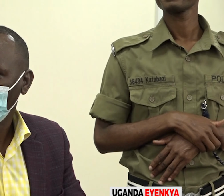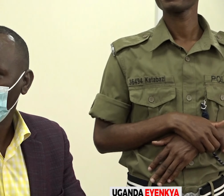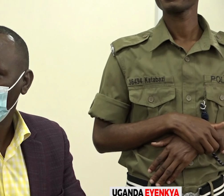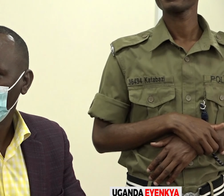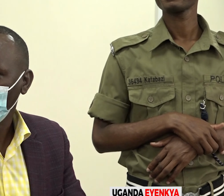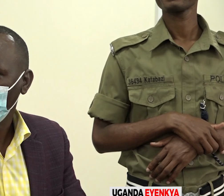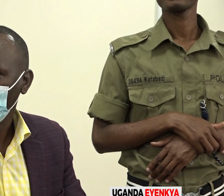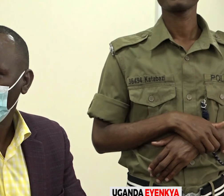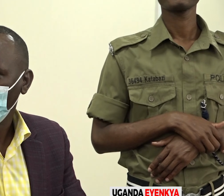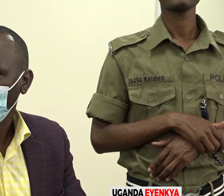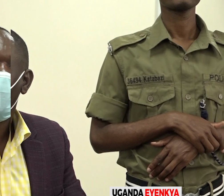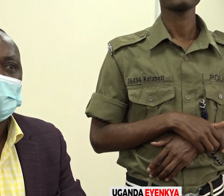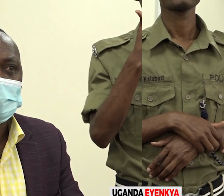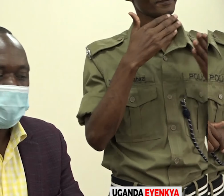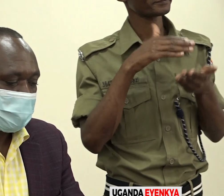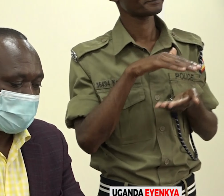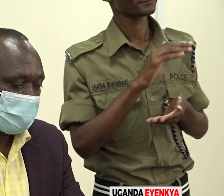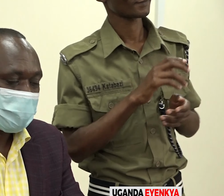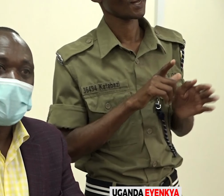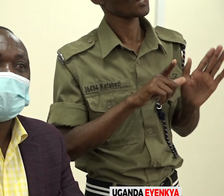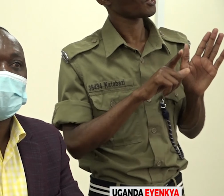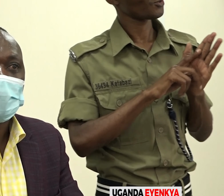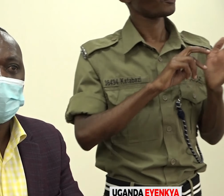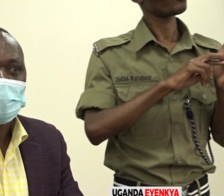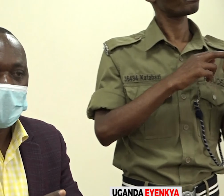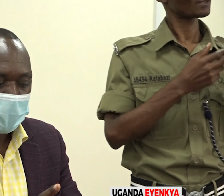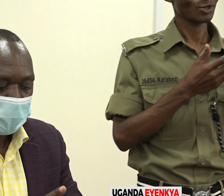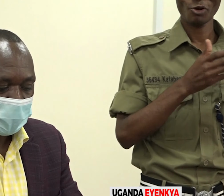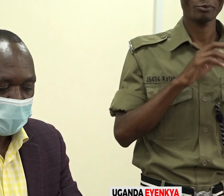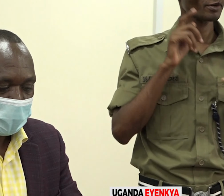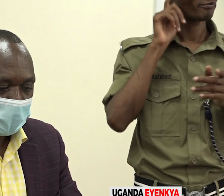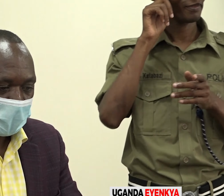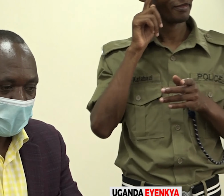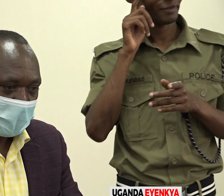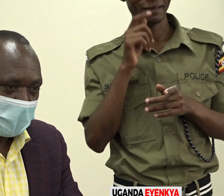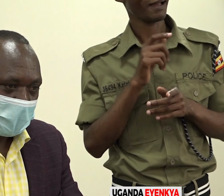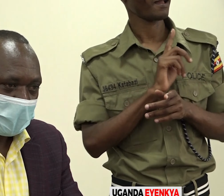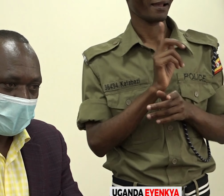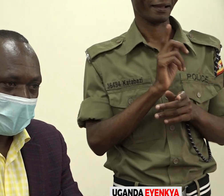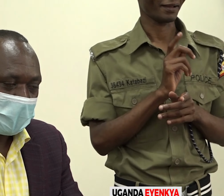also related to it is not what it is ought to be.